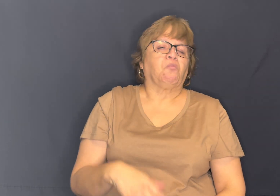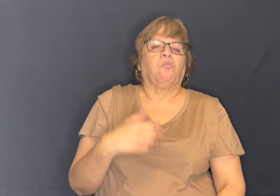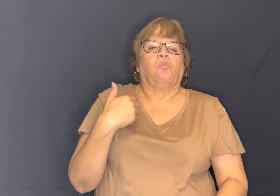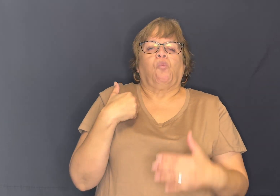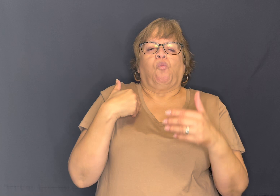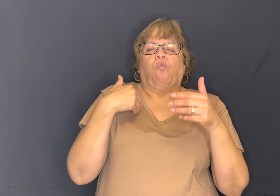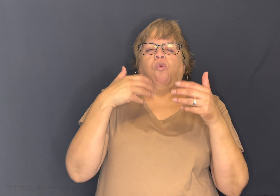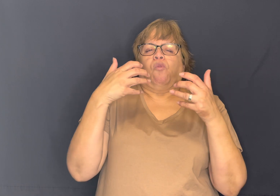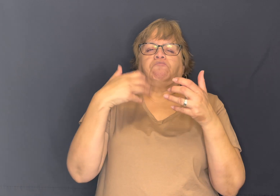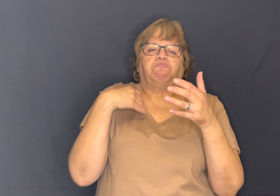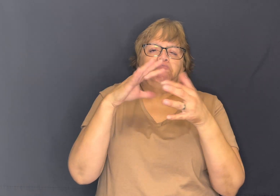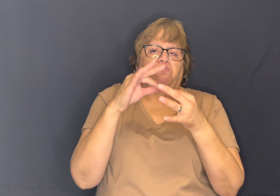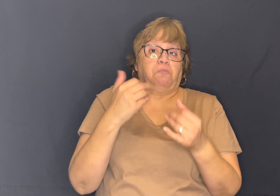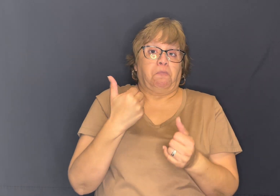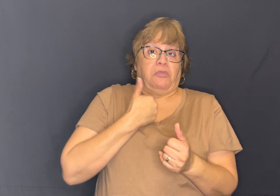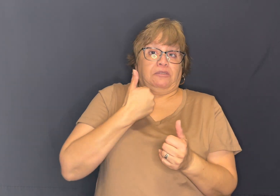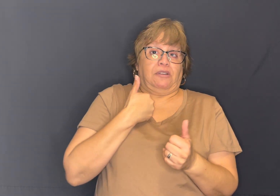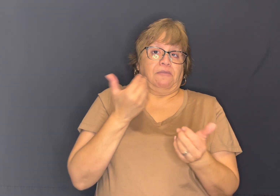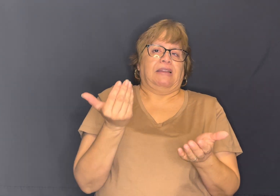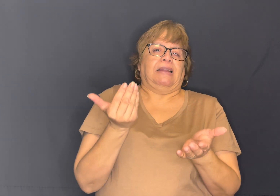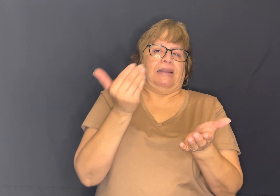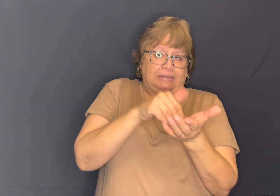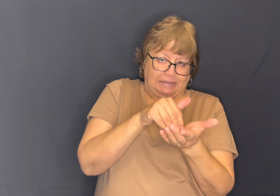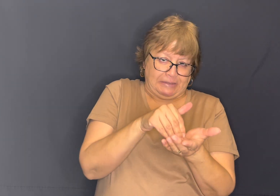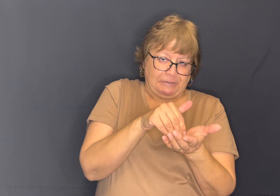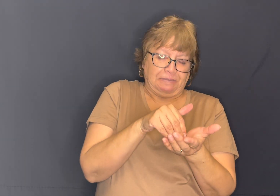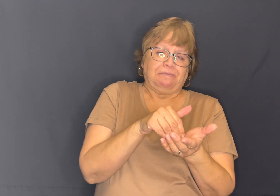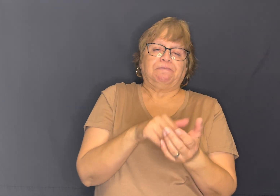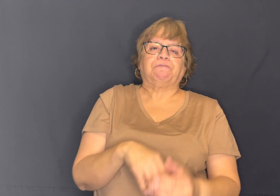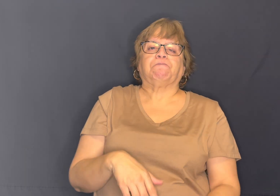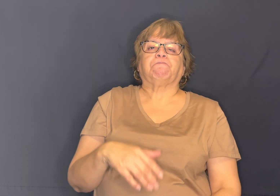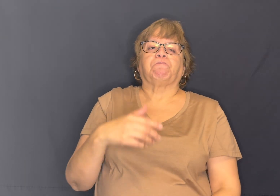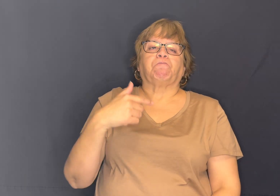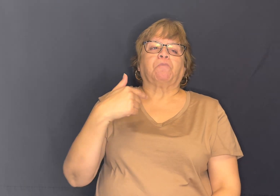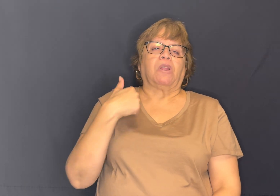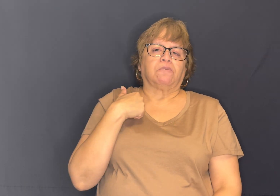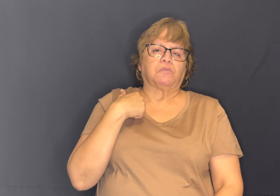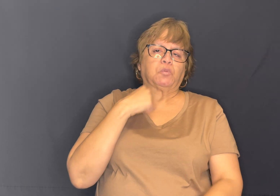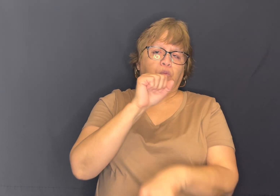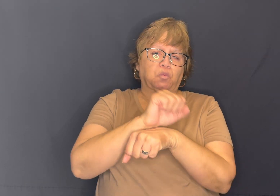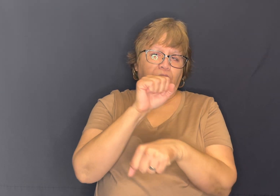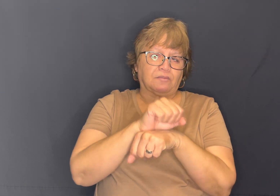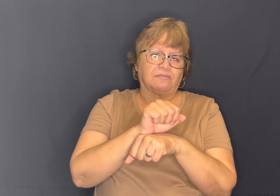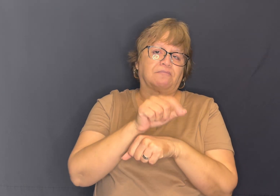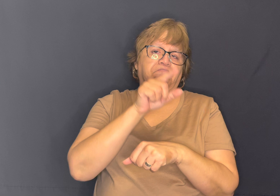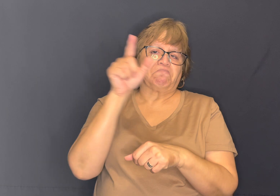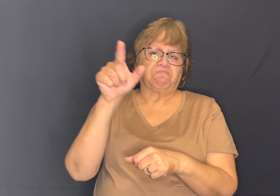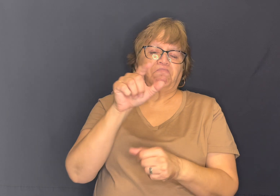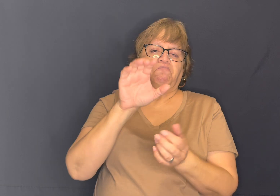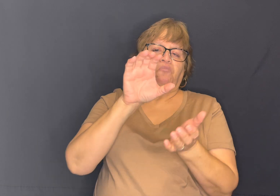But I encourage you to go back and watch part 1 first. Let me go ahead and reintroduce myself.